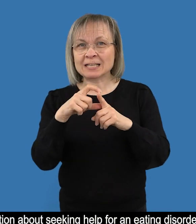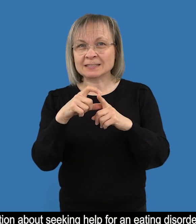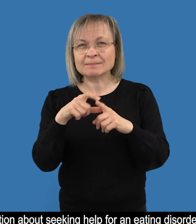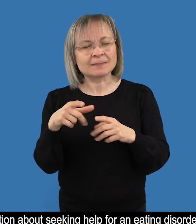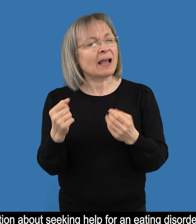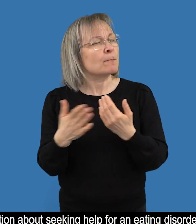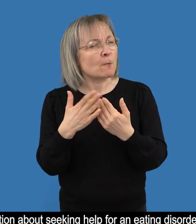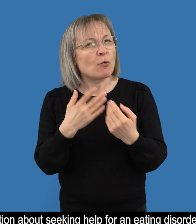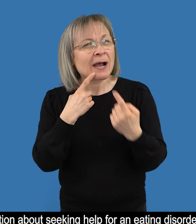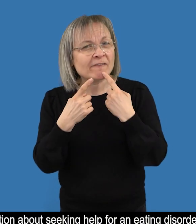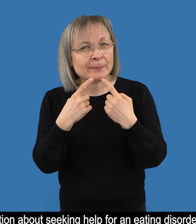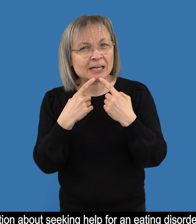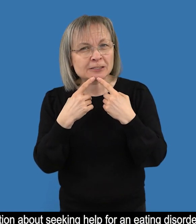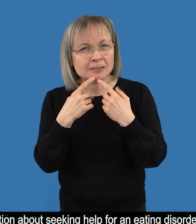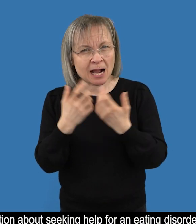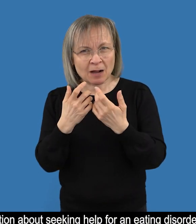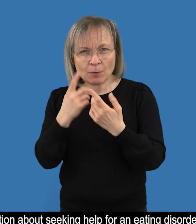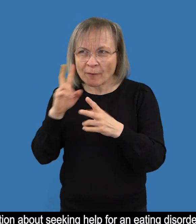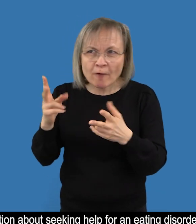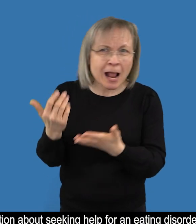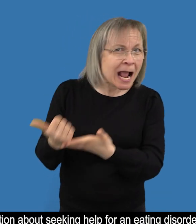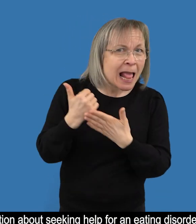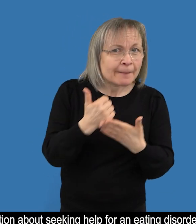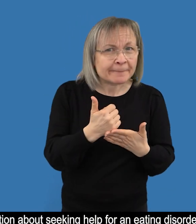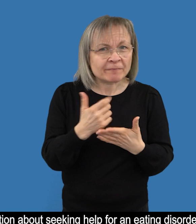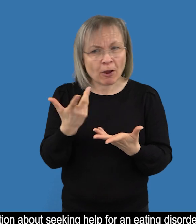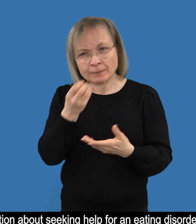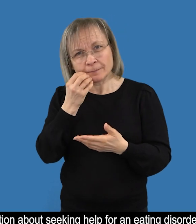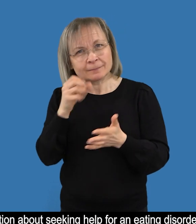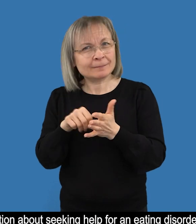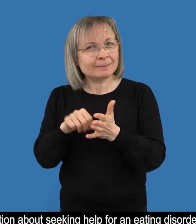Freed has more information about seeking help for an eating disorder.